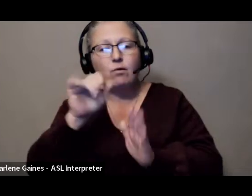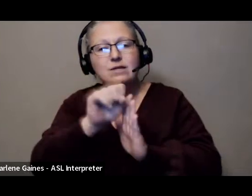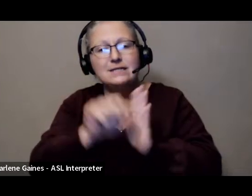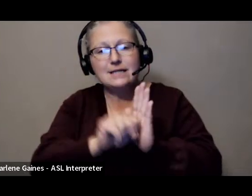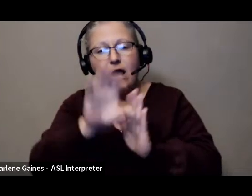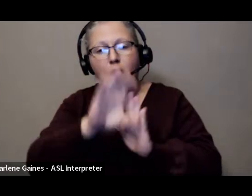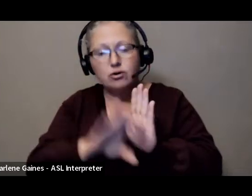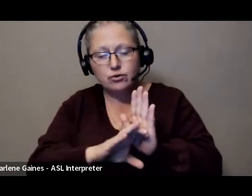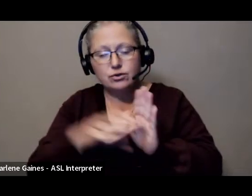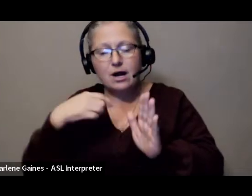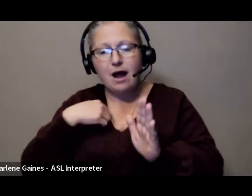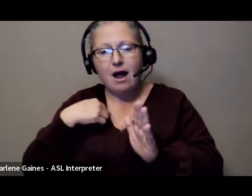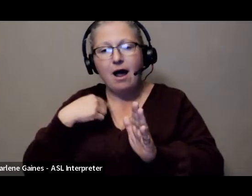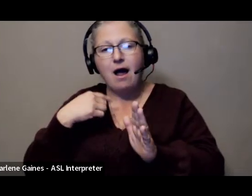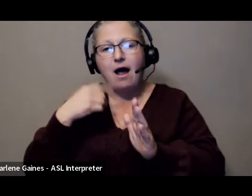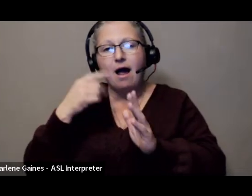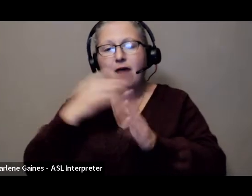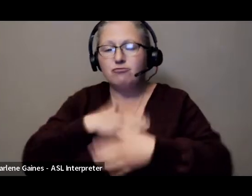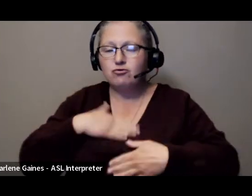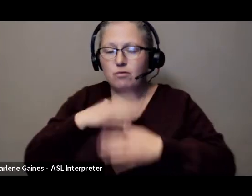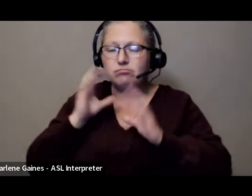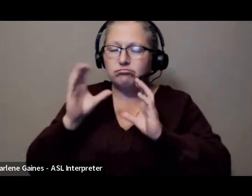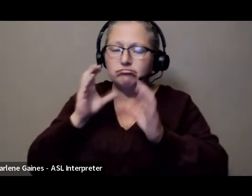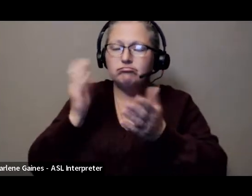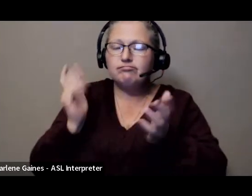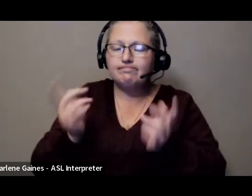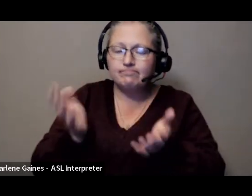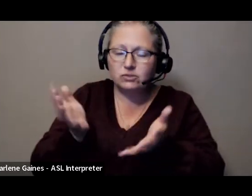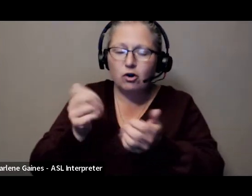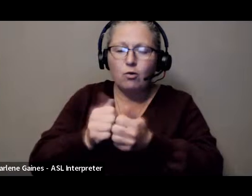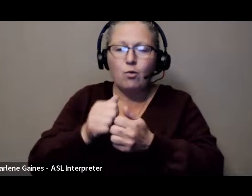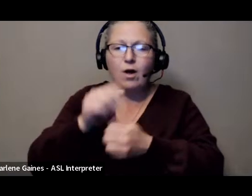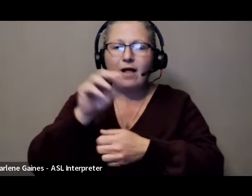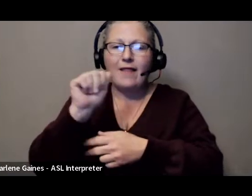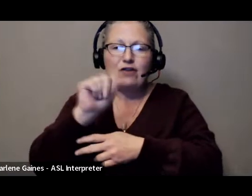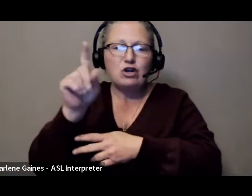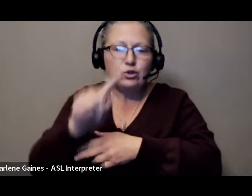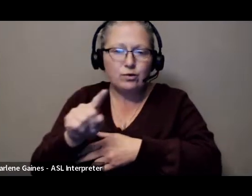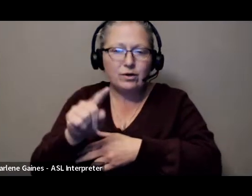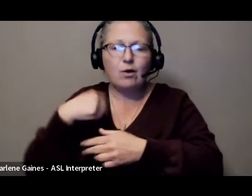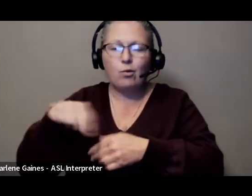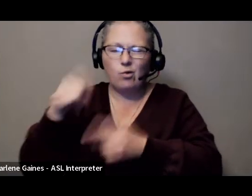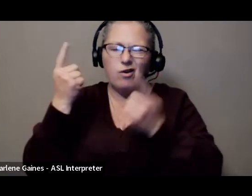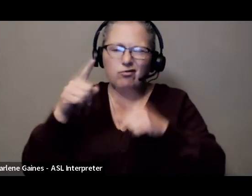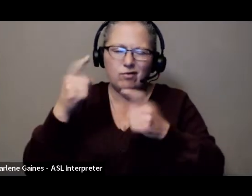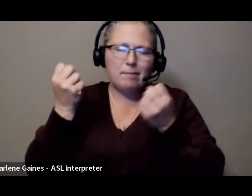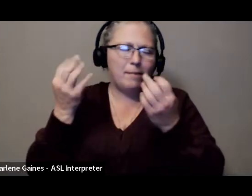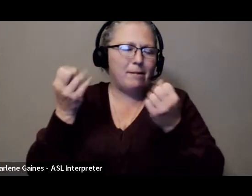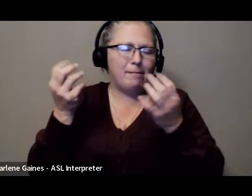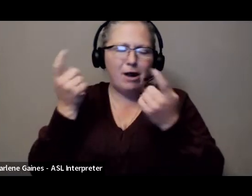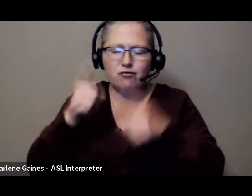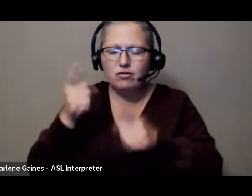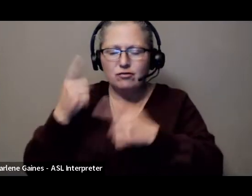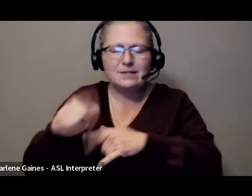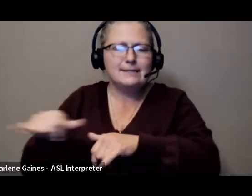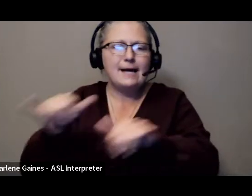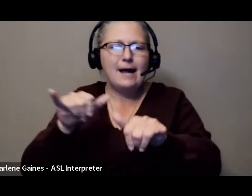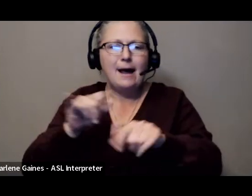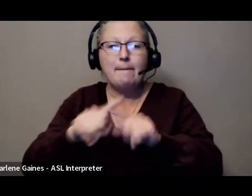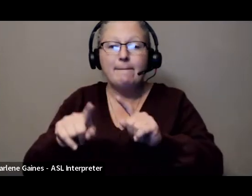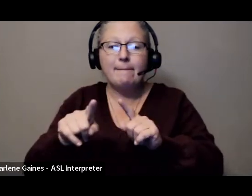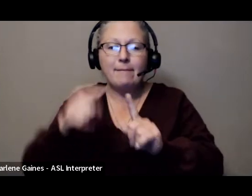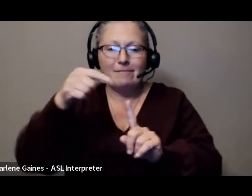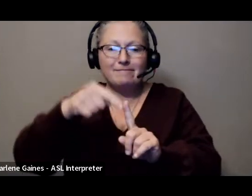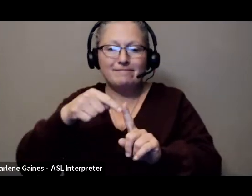sat next to Trustee Andrade Zuniga, and I've enjoyed our conversations, and we are definitely in agreement on many areas. However, not in the area